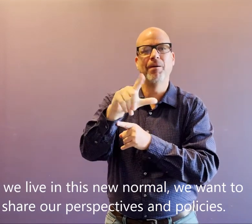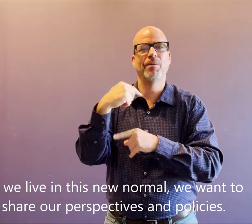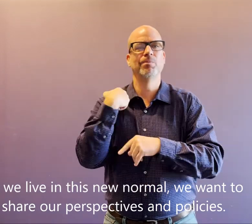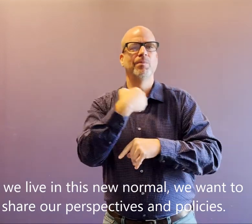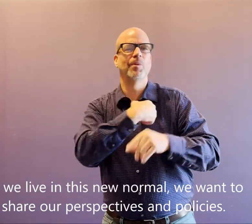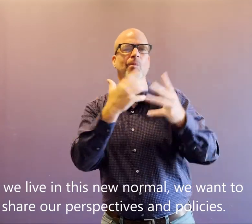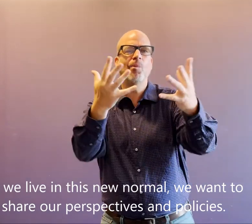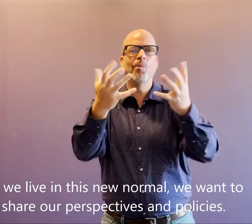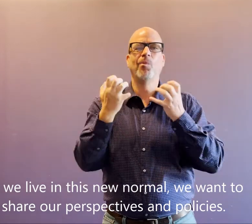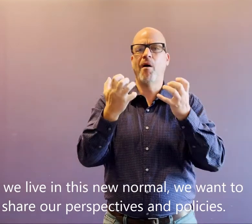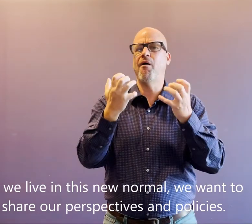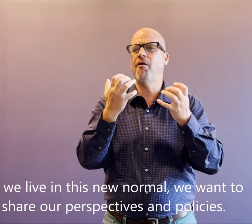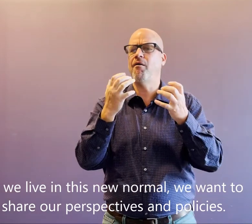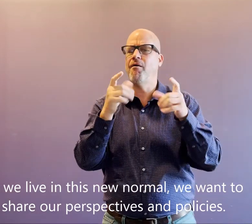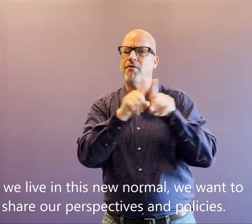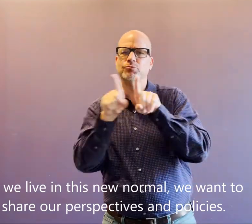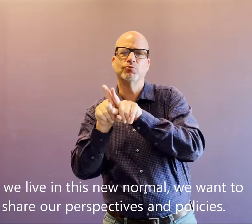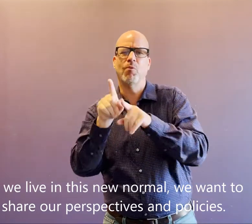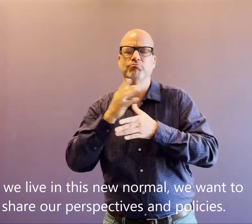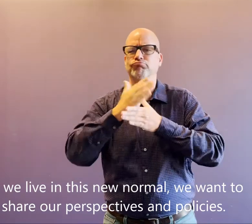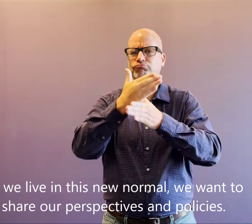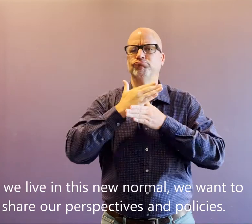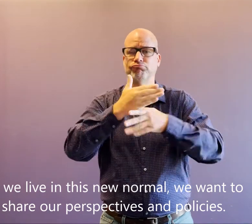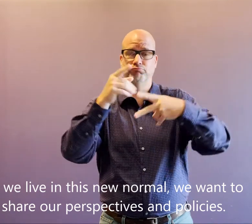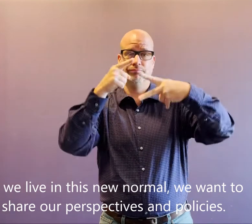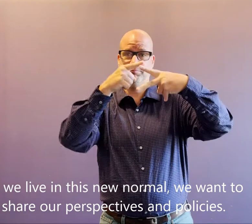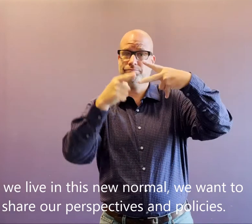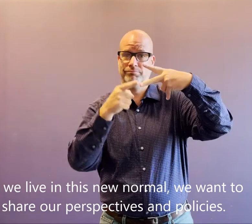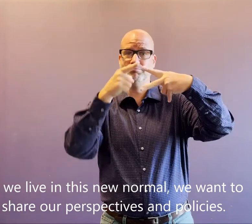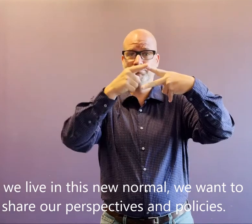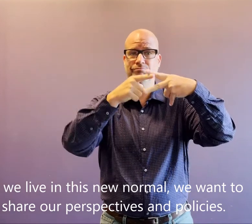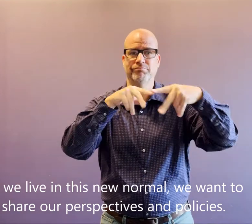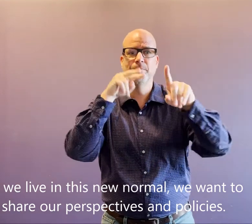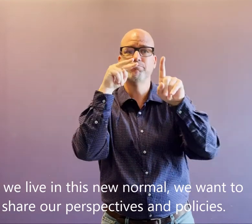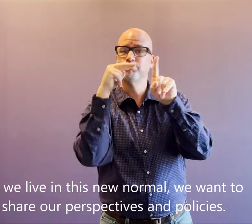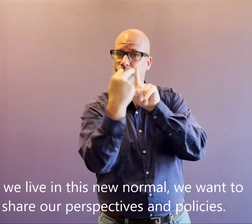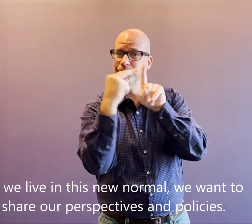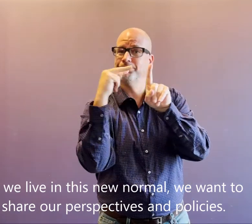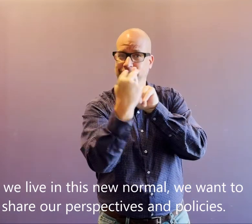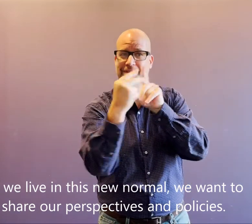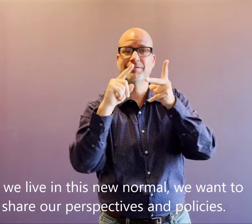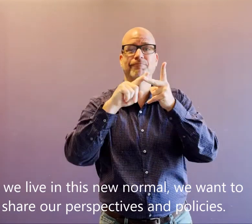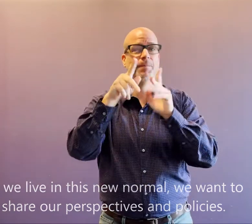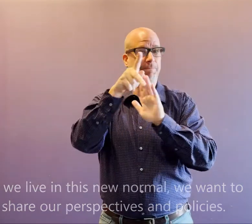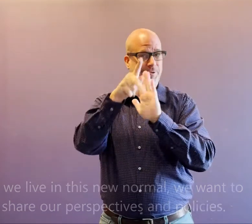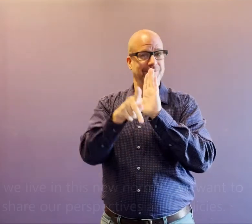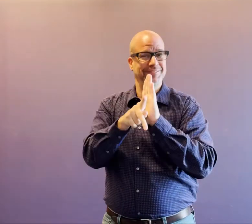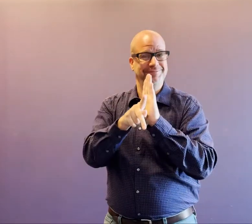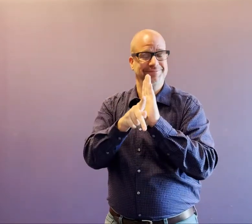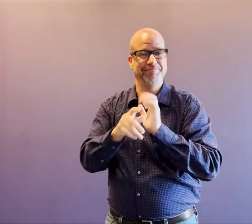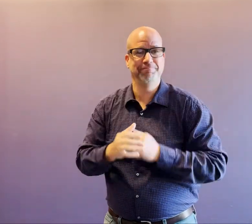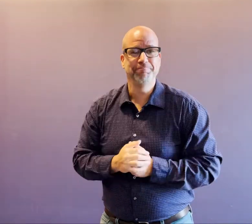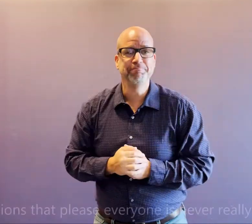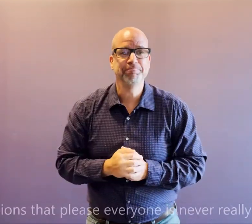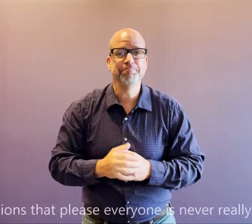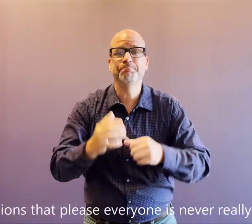As we live in this new normal, we want to share our perspectives and policies.